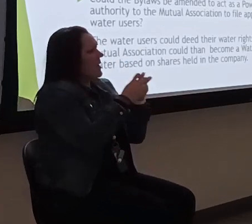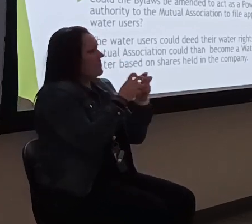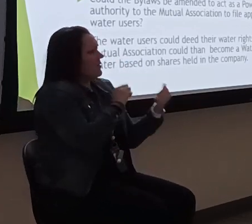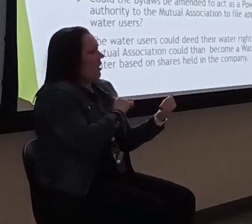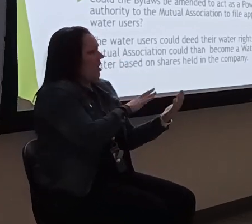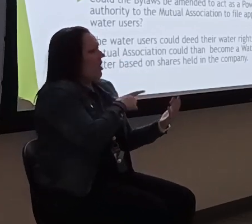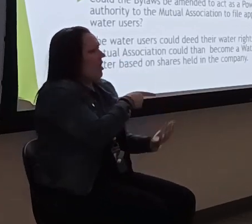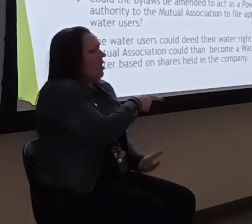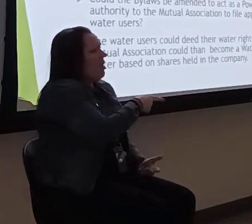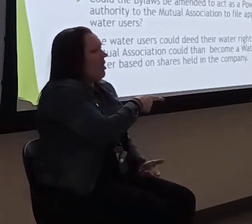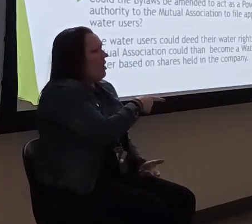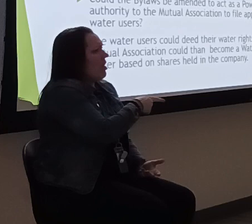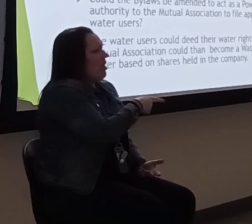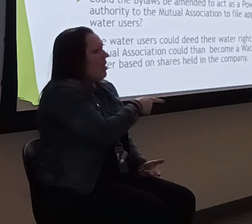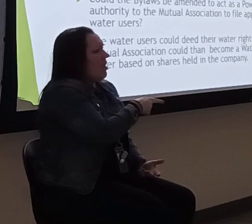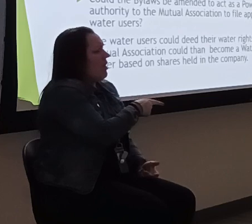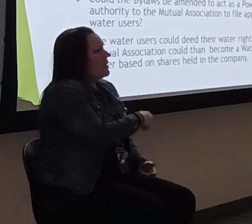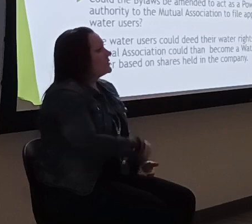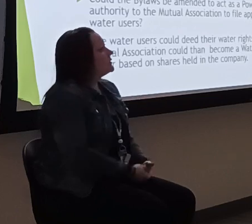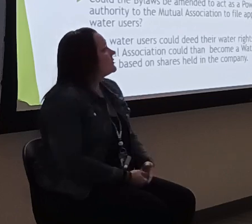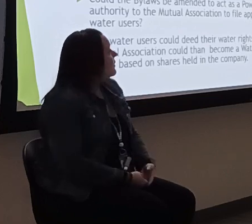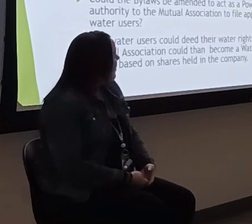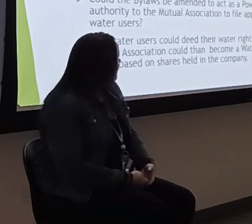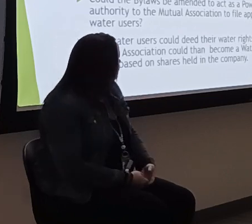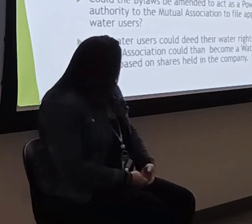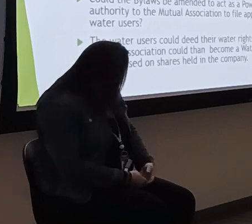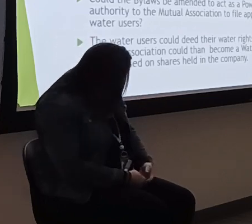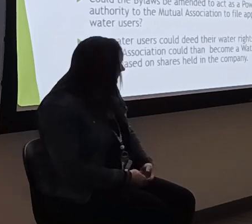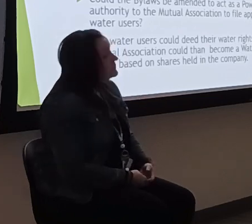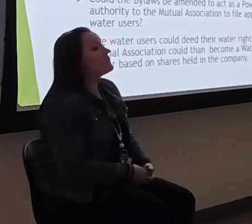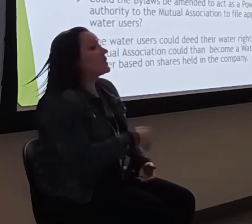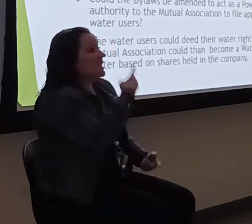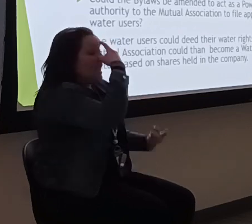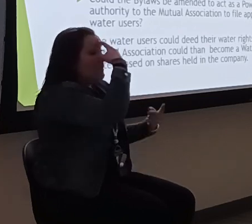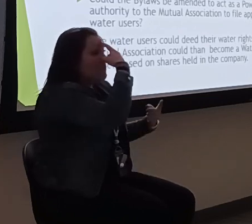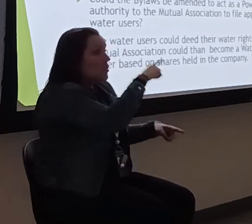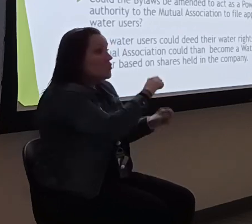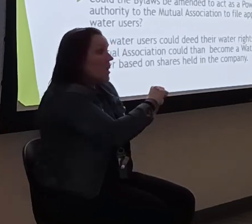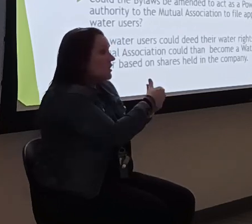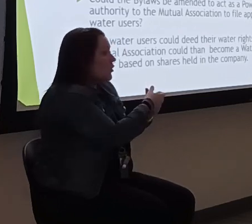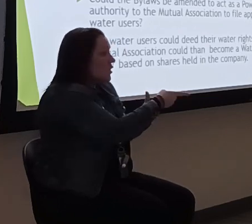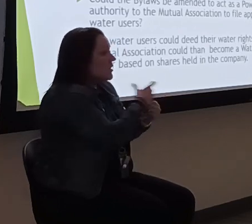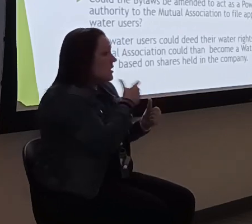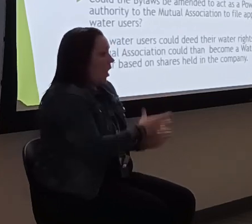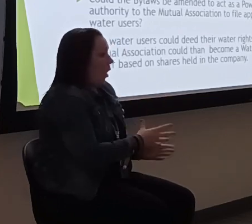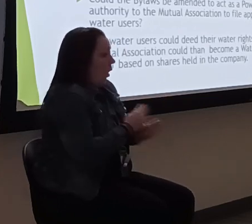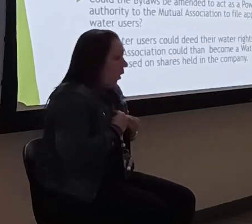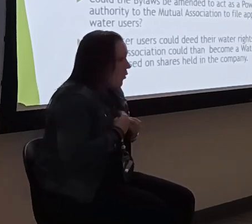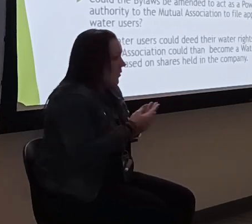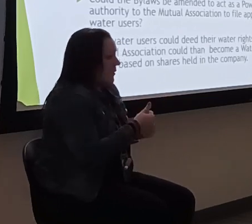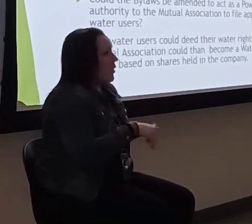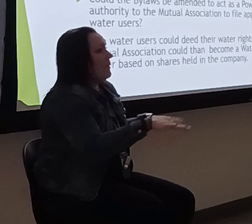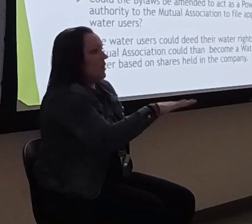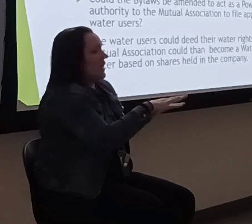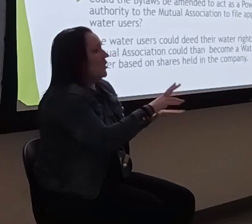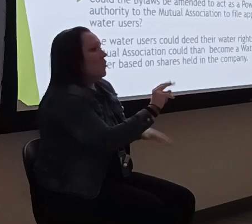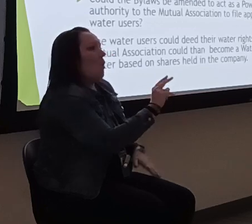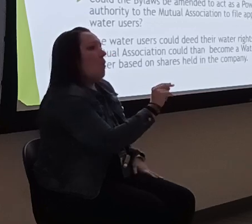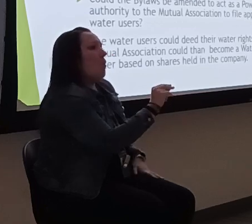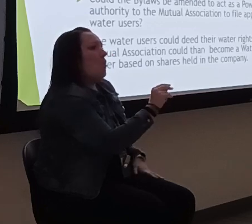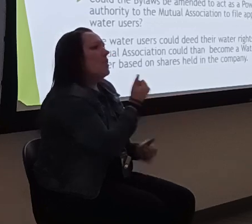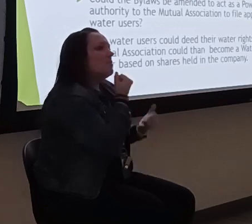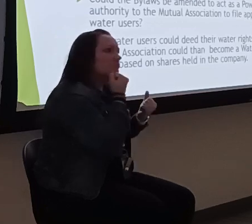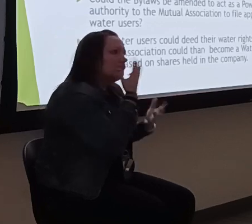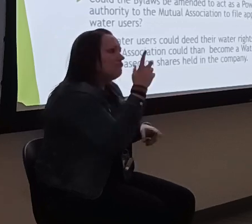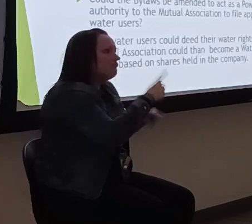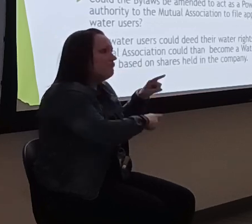mutual association? Well, because the mutual association is not the owner of the property, there's a number of